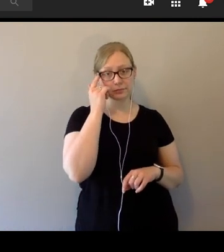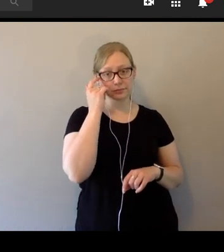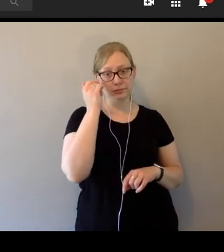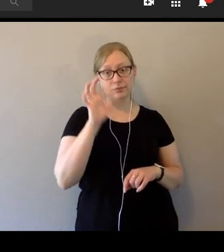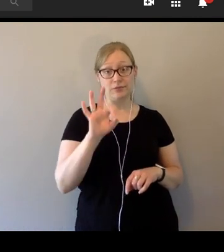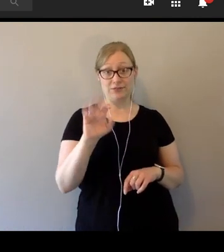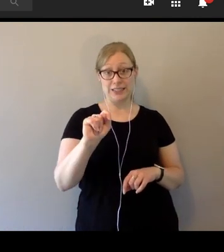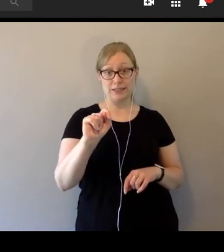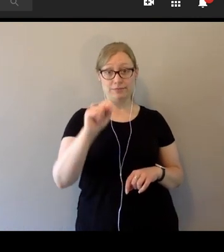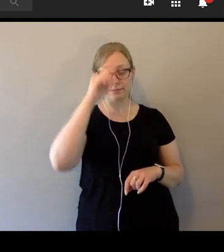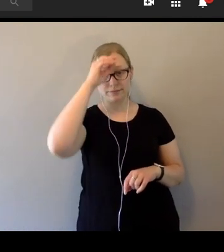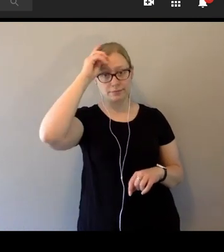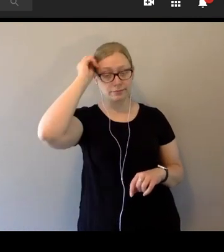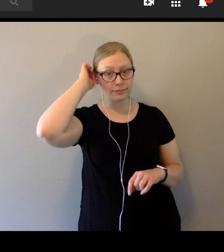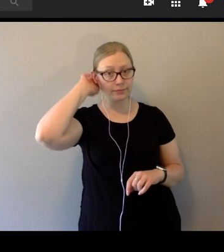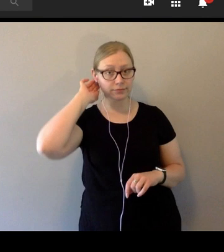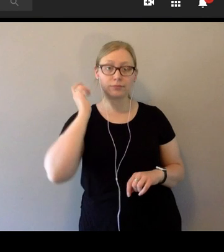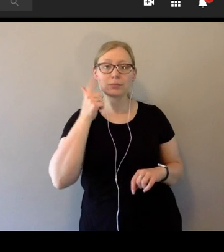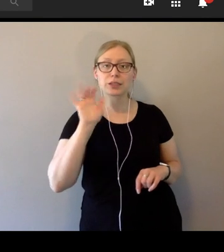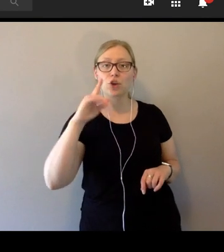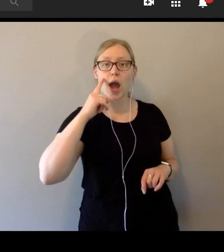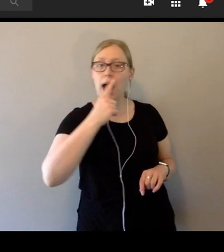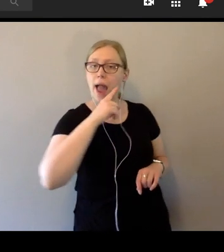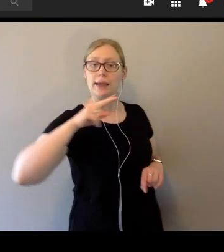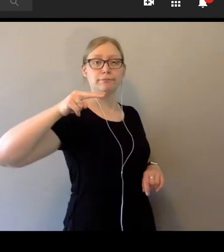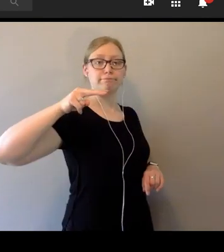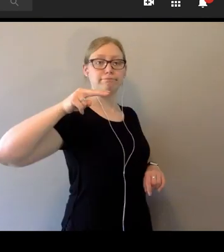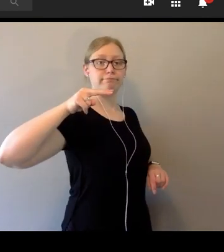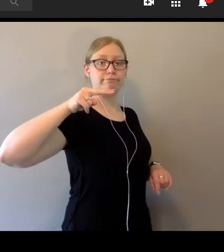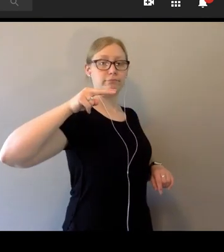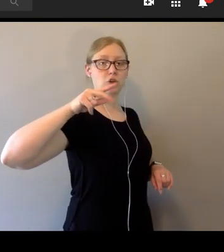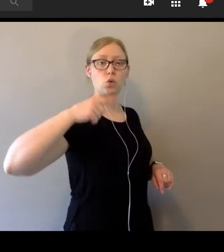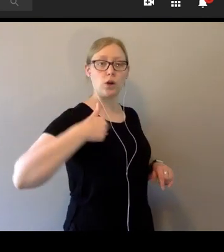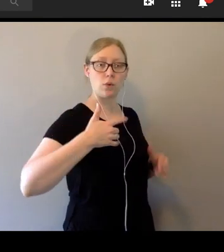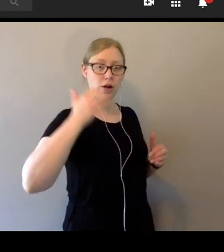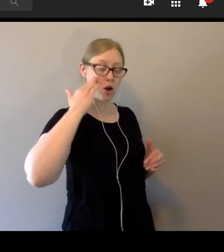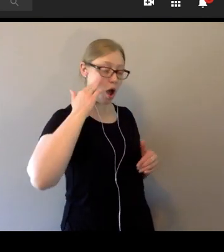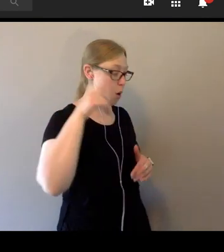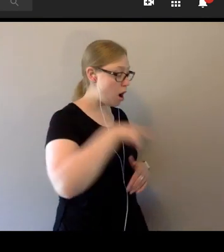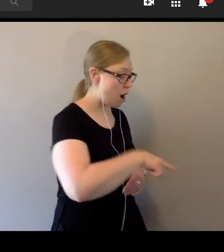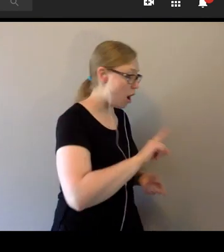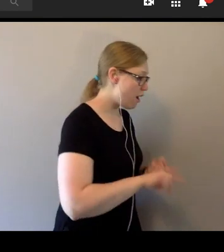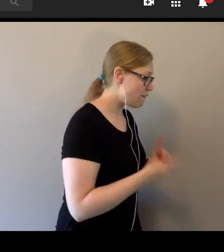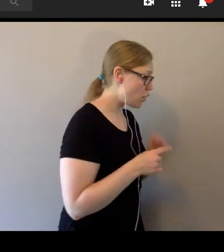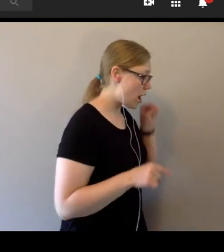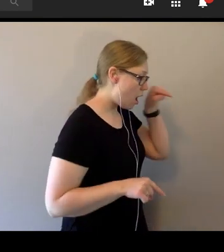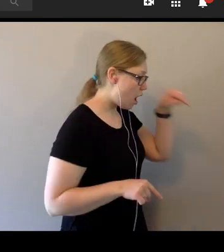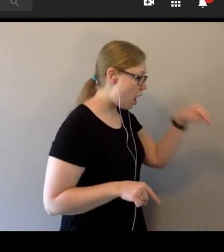feet. And we want to know how far away is her friend down here from the building.